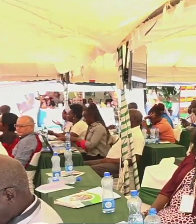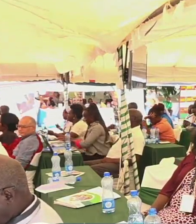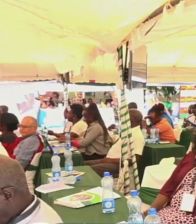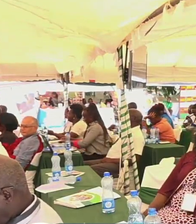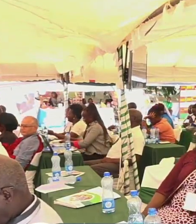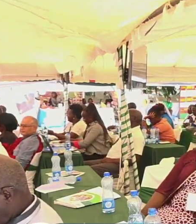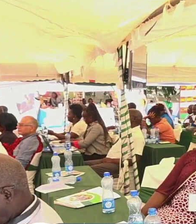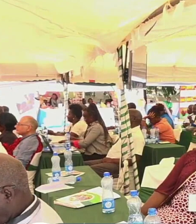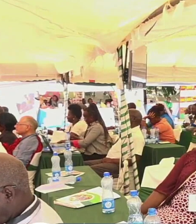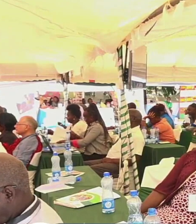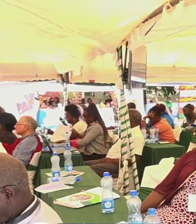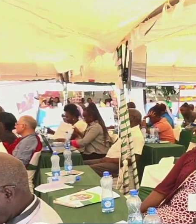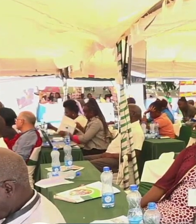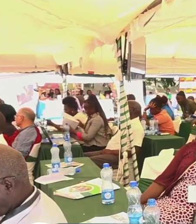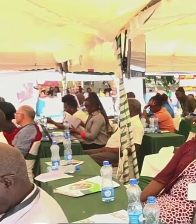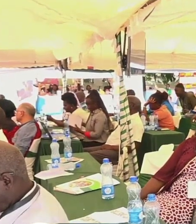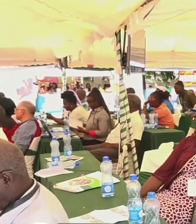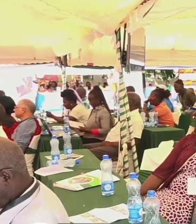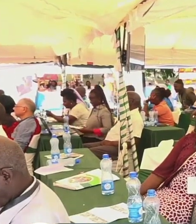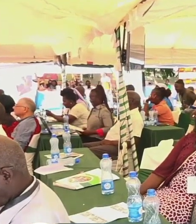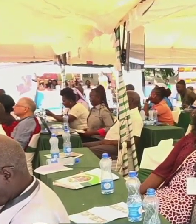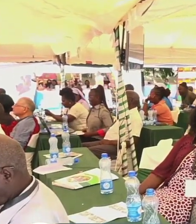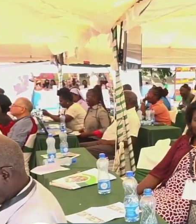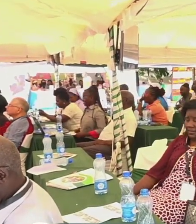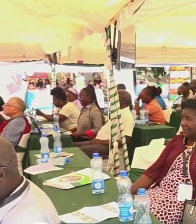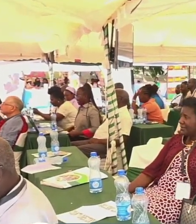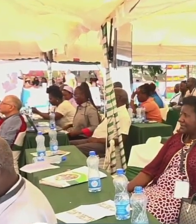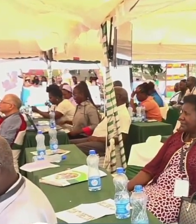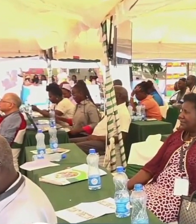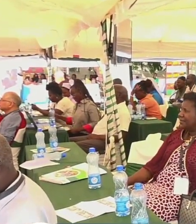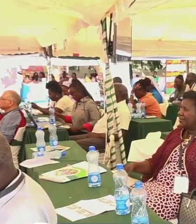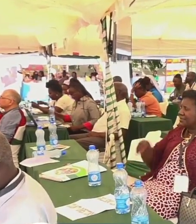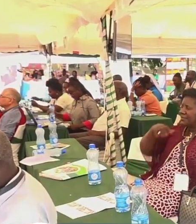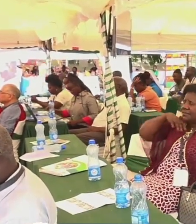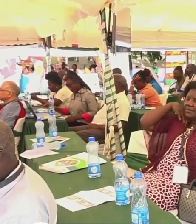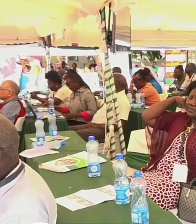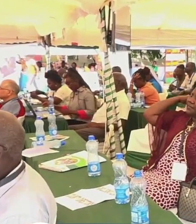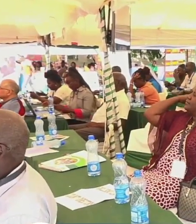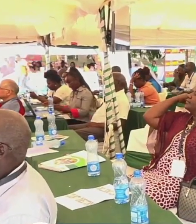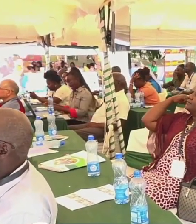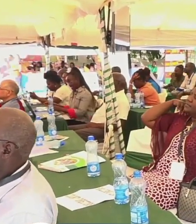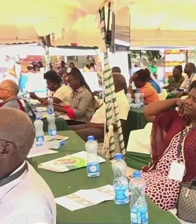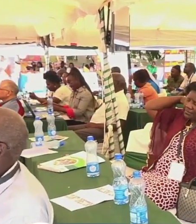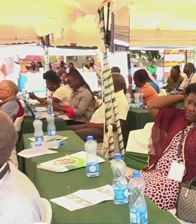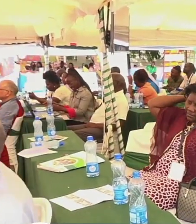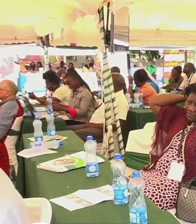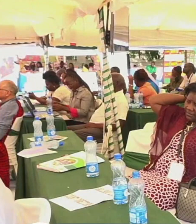Kwa sababu sisi tuko hapa na Mungu. Hiyo ndio tunaamkia.